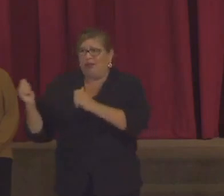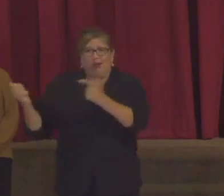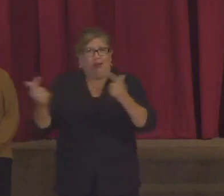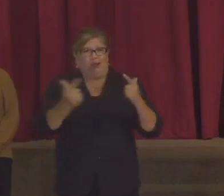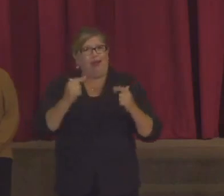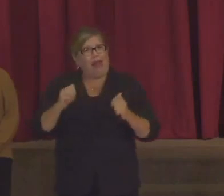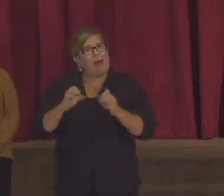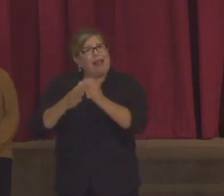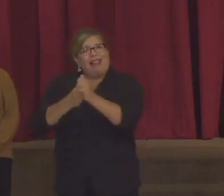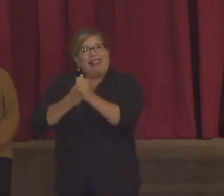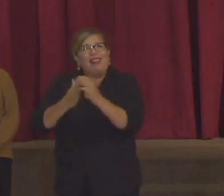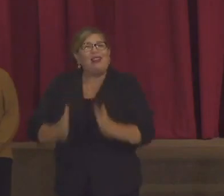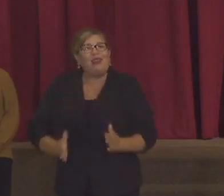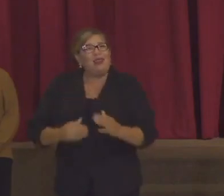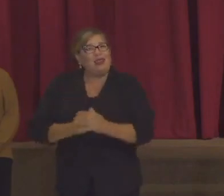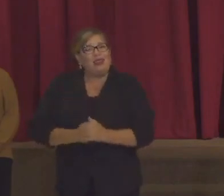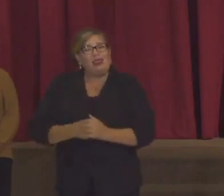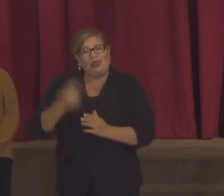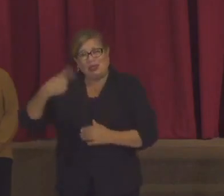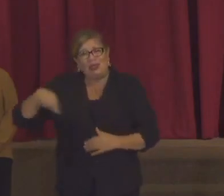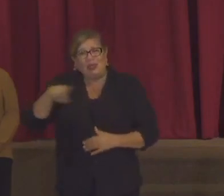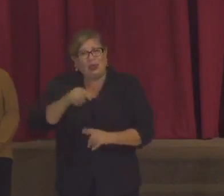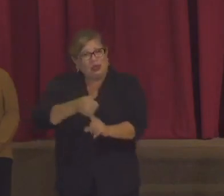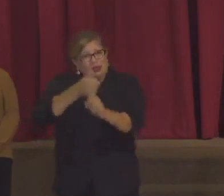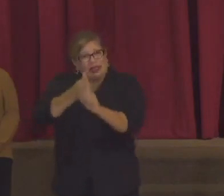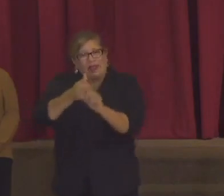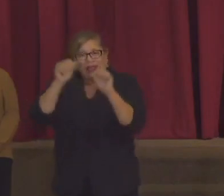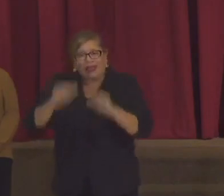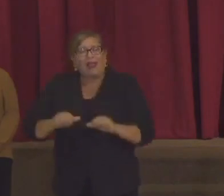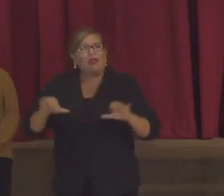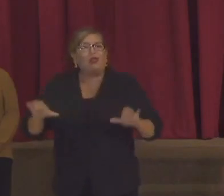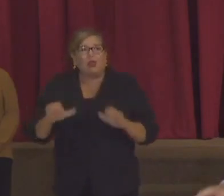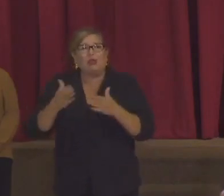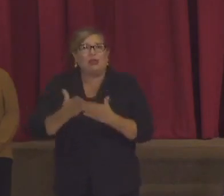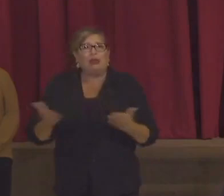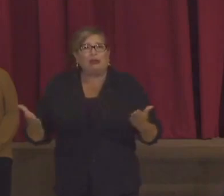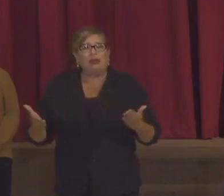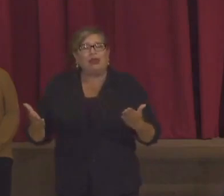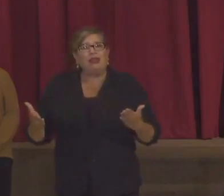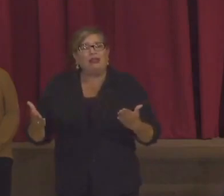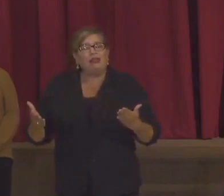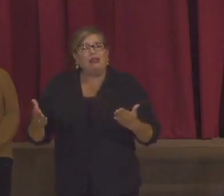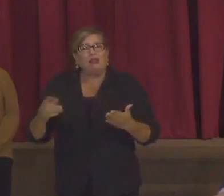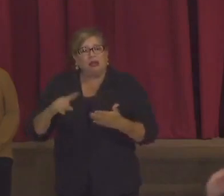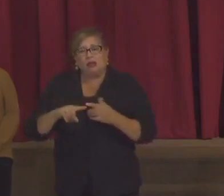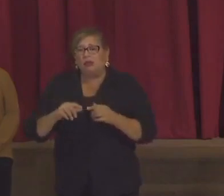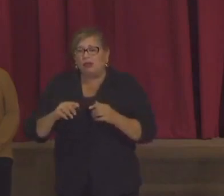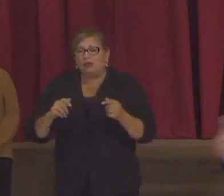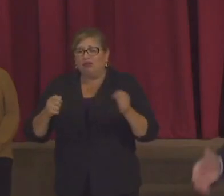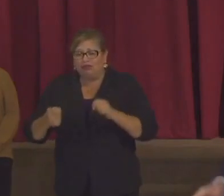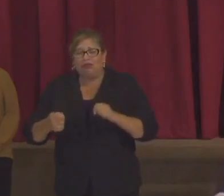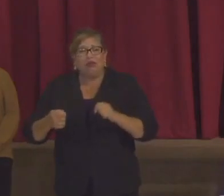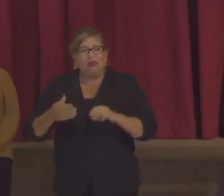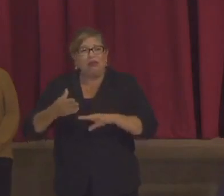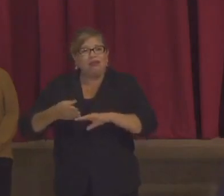don't have to be something to do something, to soften the edges, and in the spirit